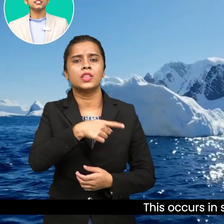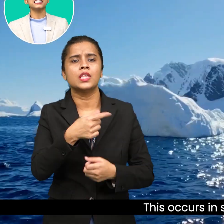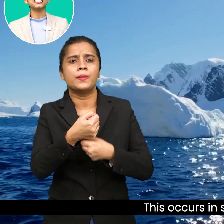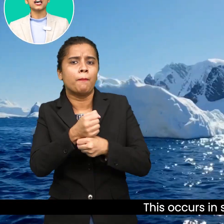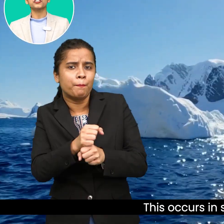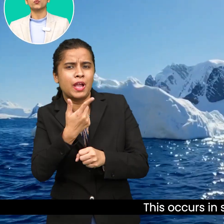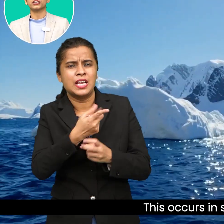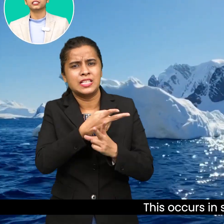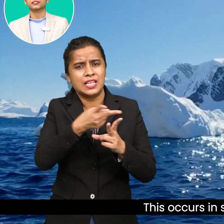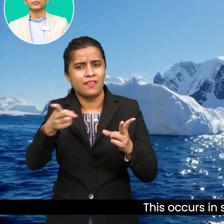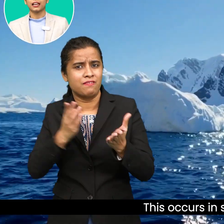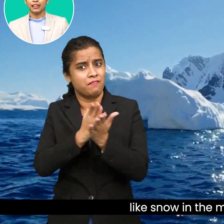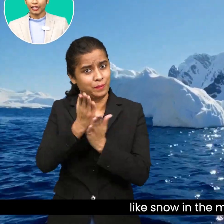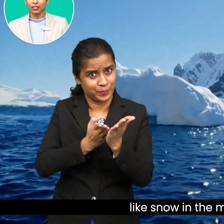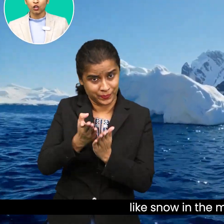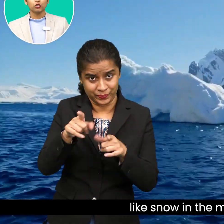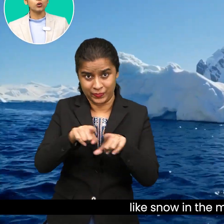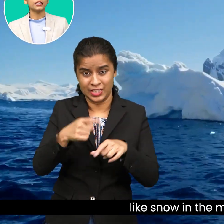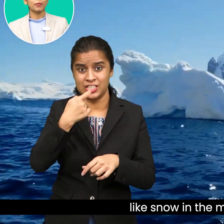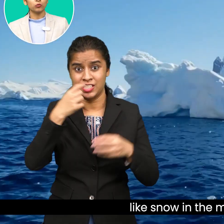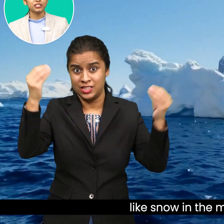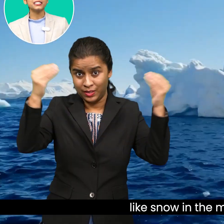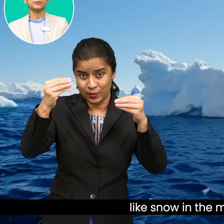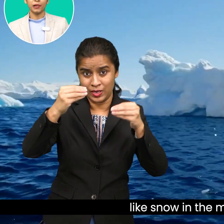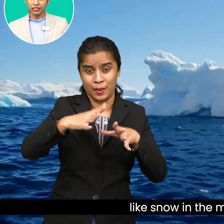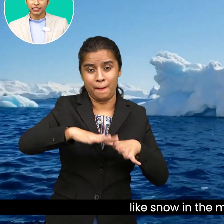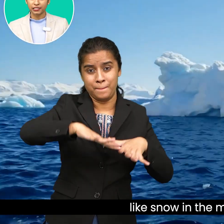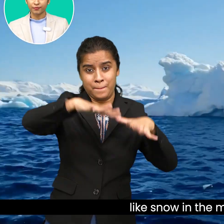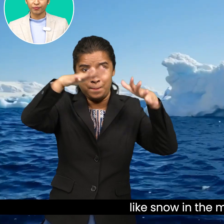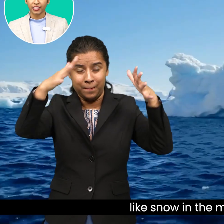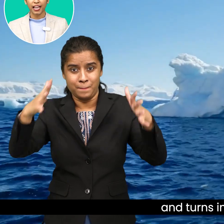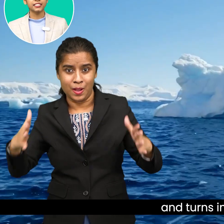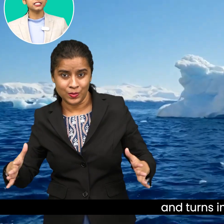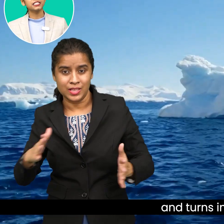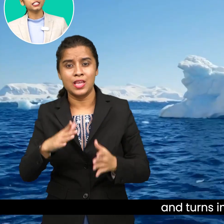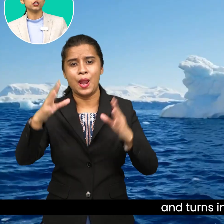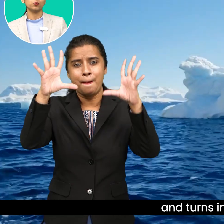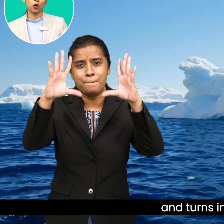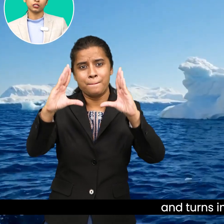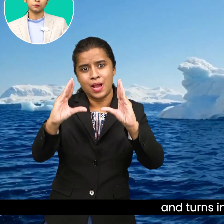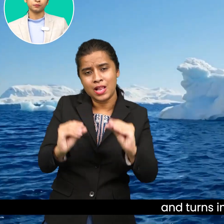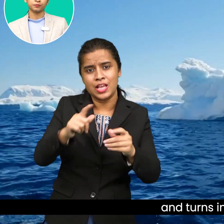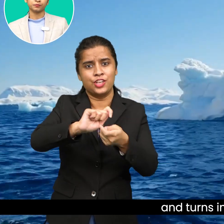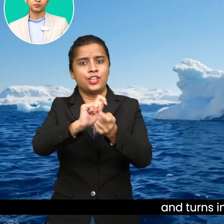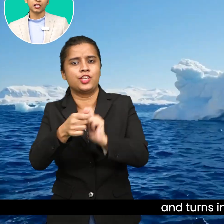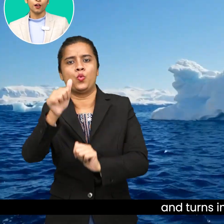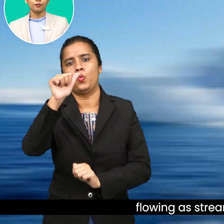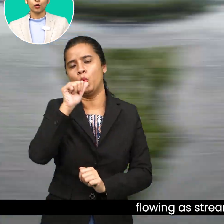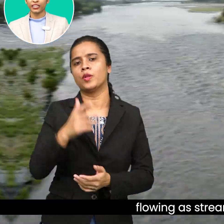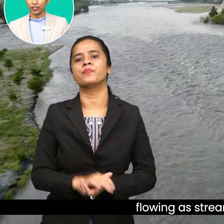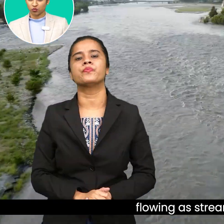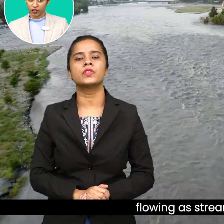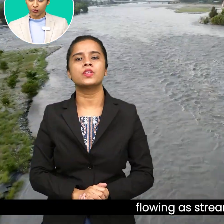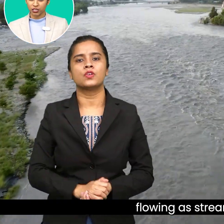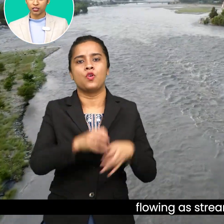This occurs in several ways, like snow in the mountains melts and turns into water,